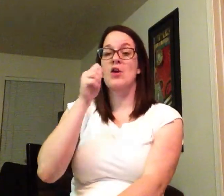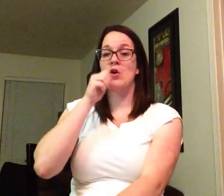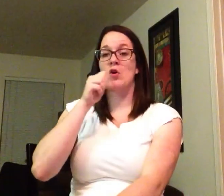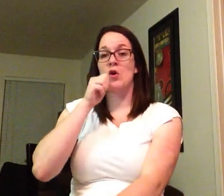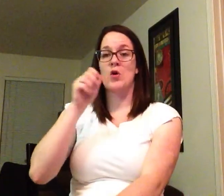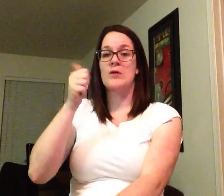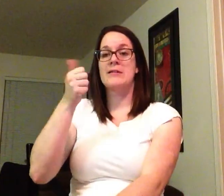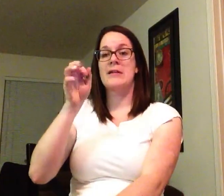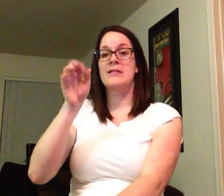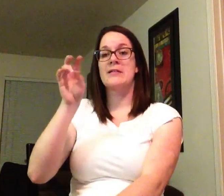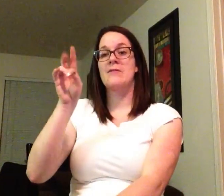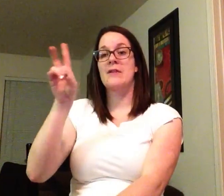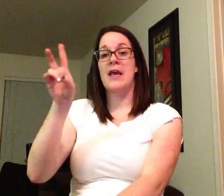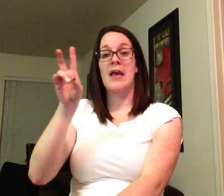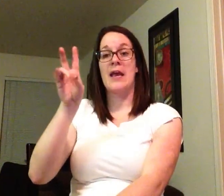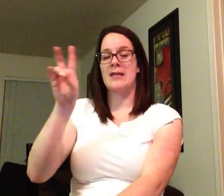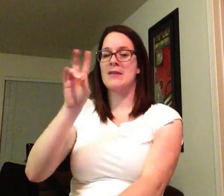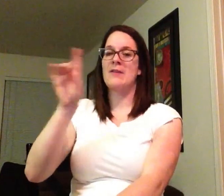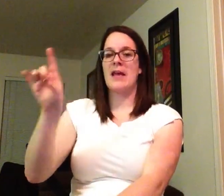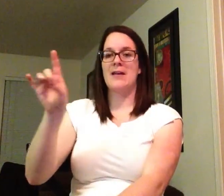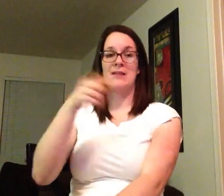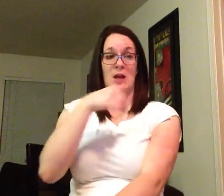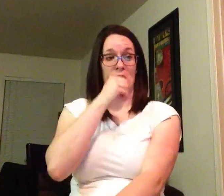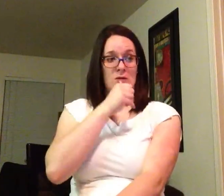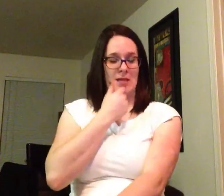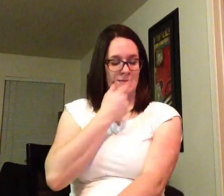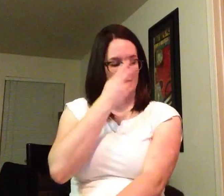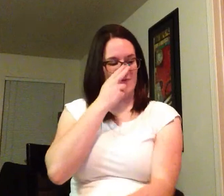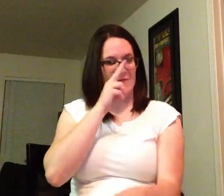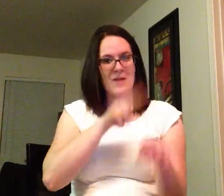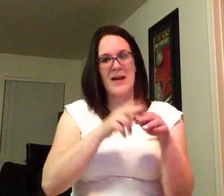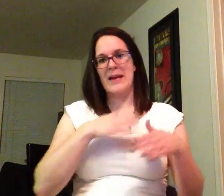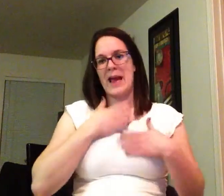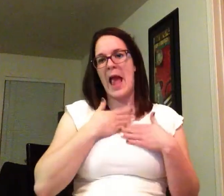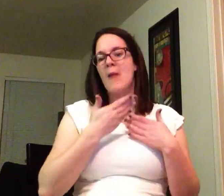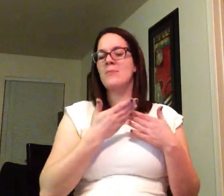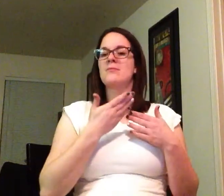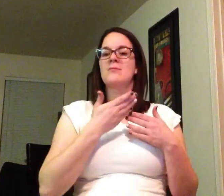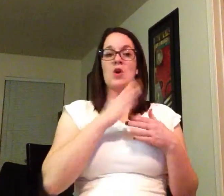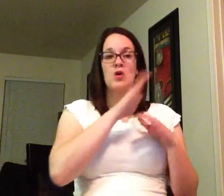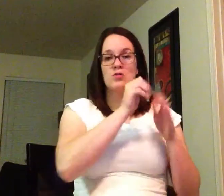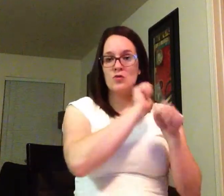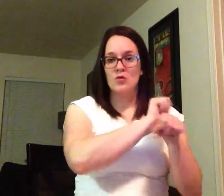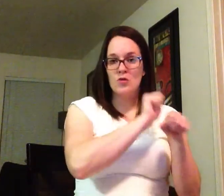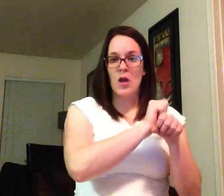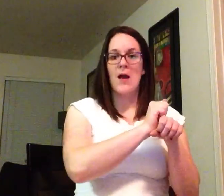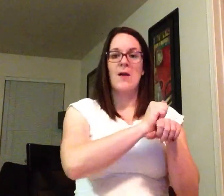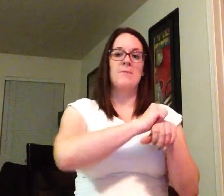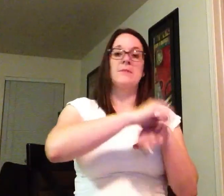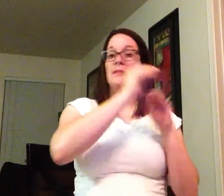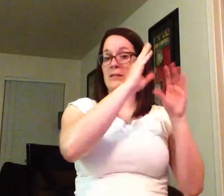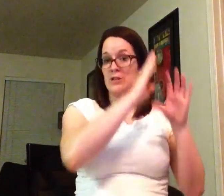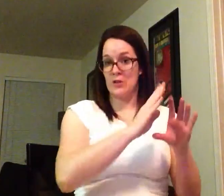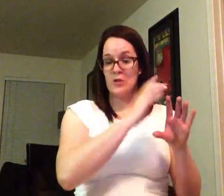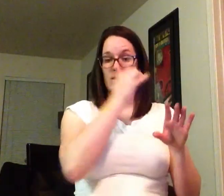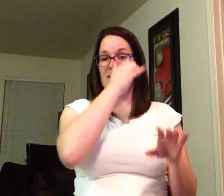She said she was a fun girl who is happy and outgoing. She listed her job as teacher. She said she is silly, nice, and friendly. She likes to make people laugh